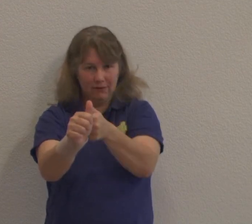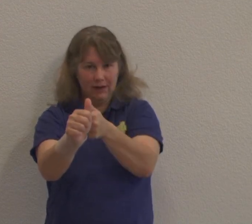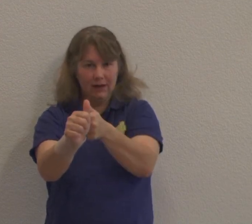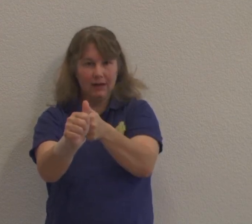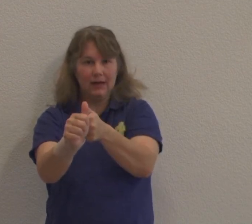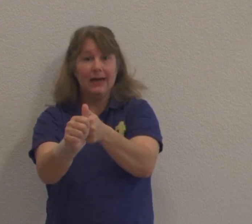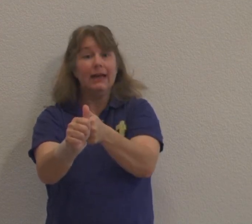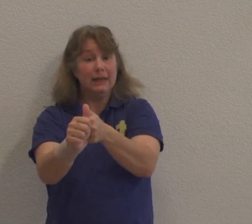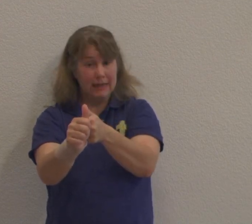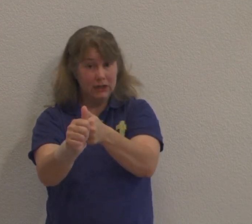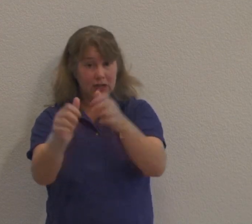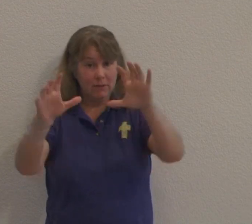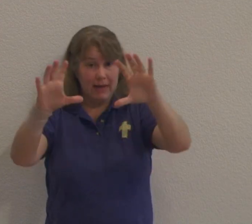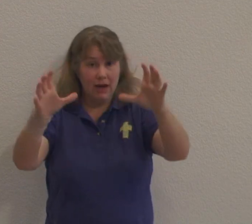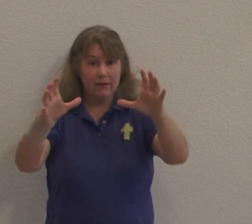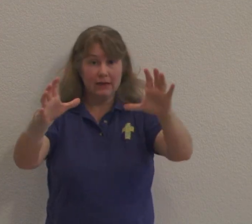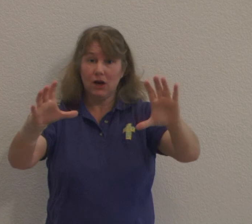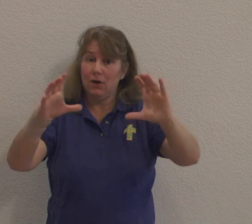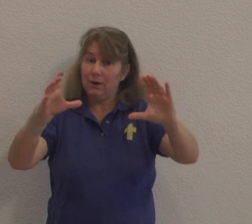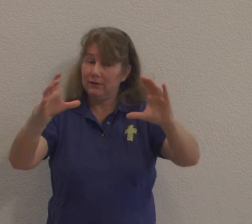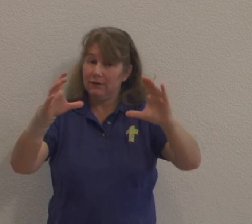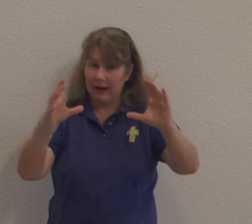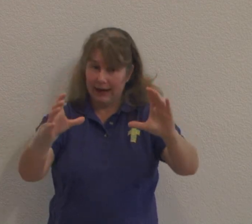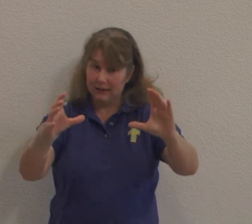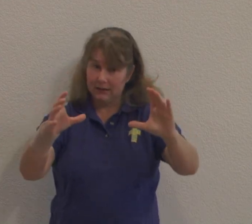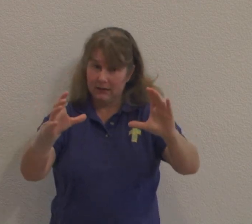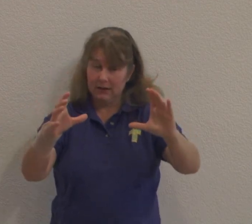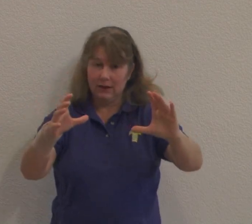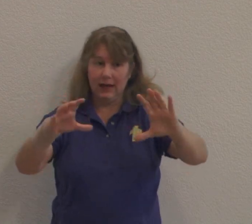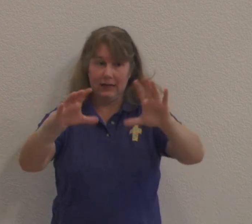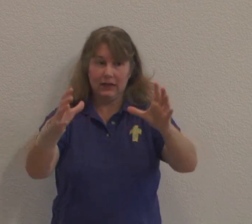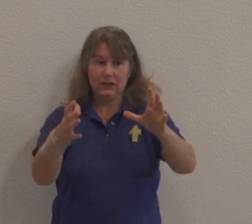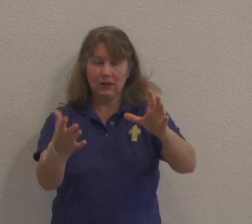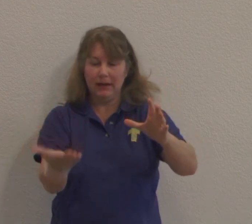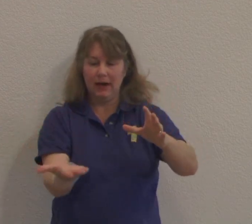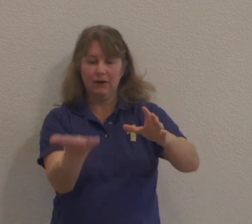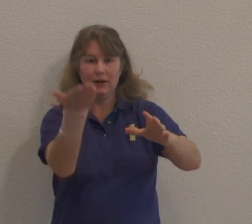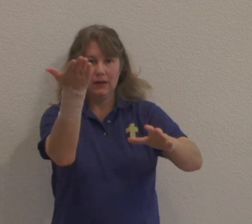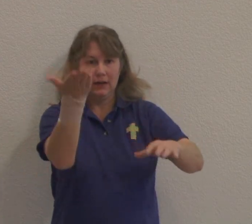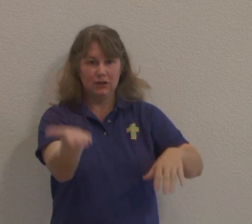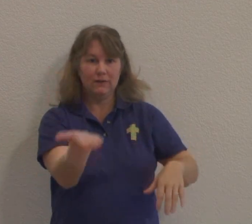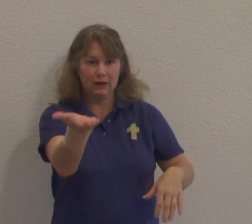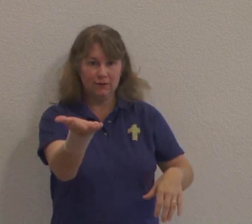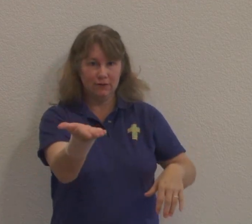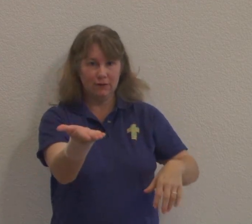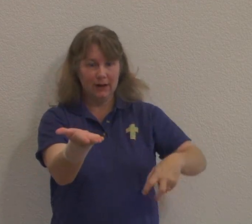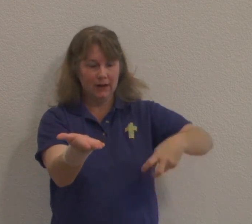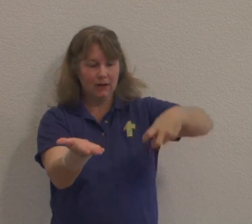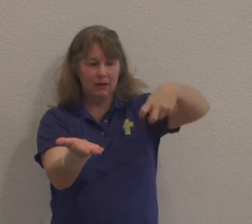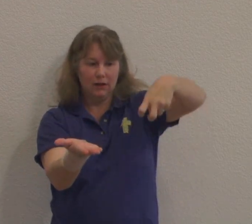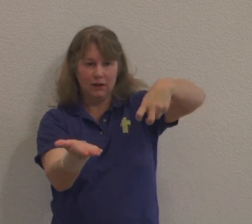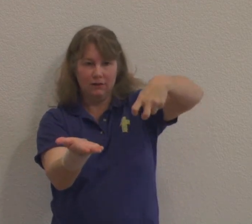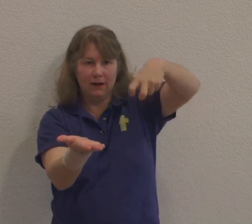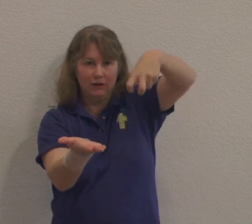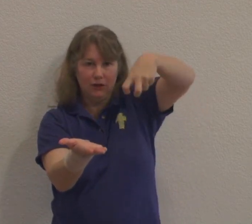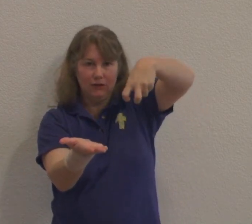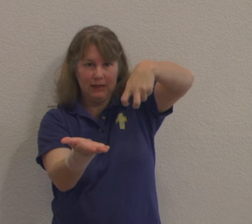every knee shall bow. That's all one phrase. Okay? Knee shall bow is you've got your floor right here. You've got your two